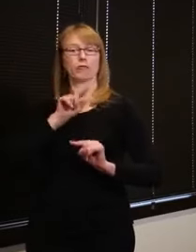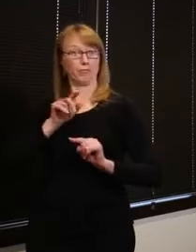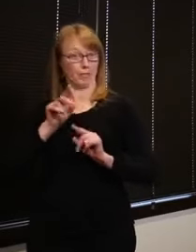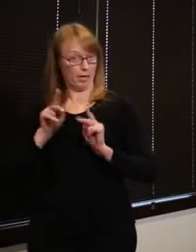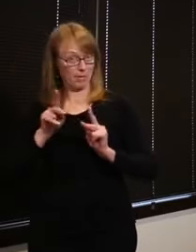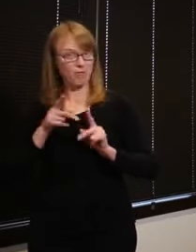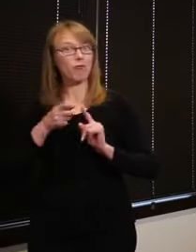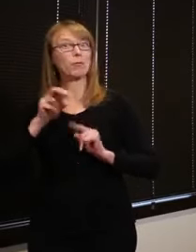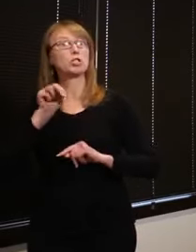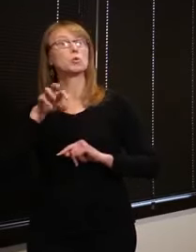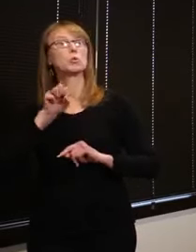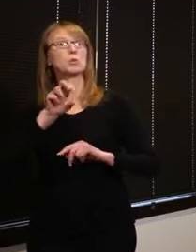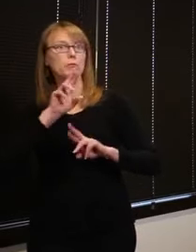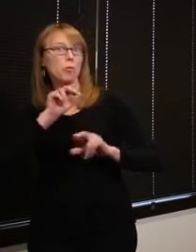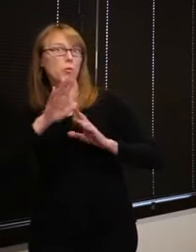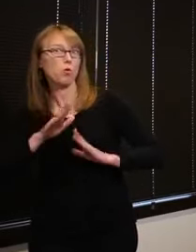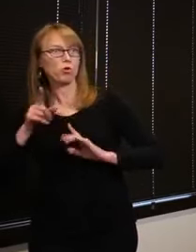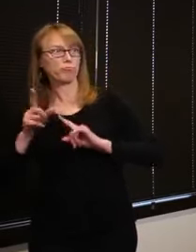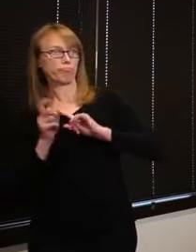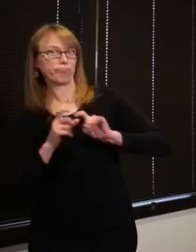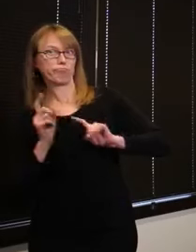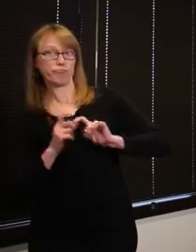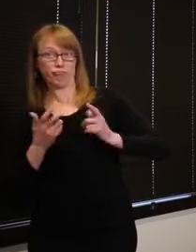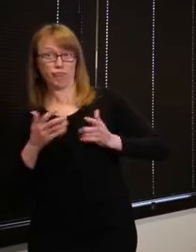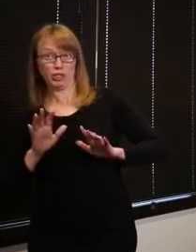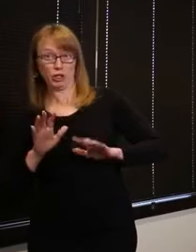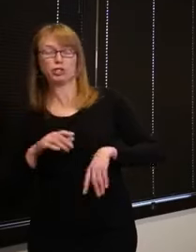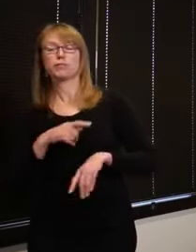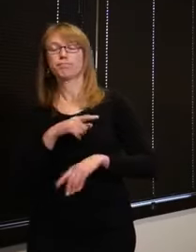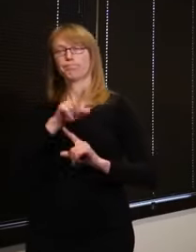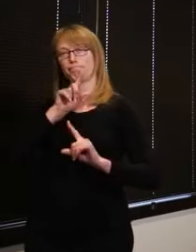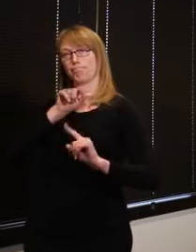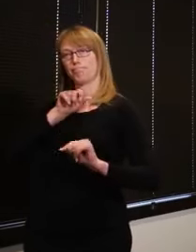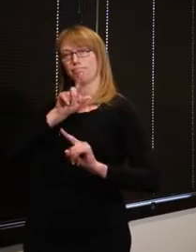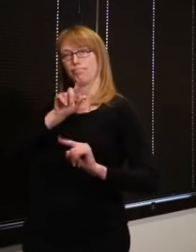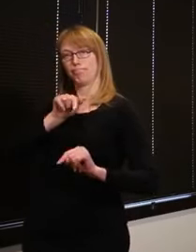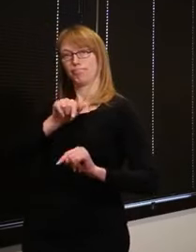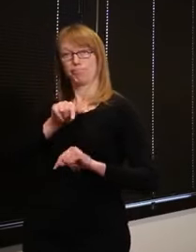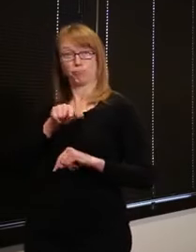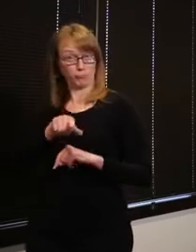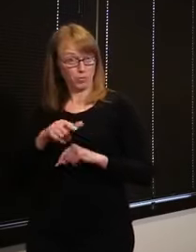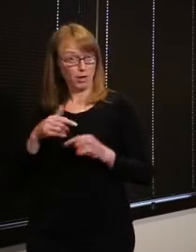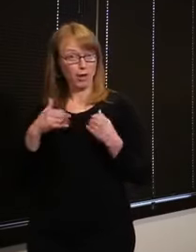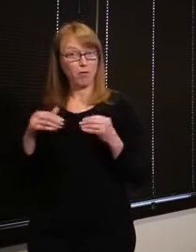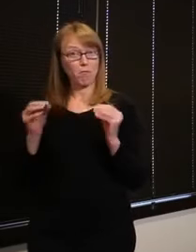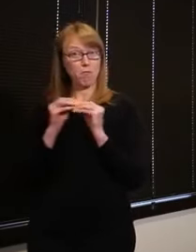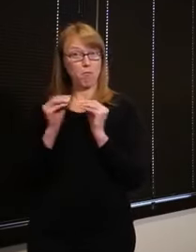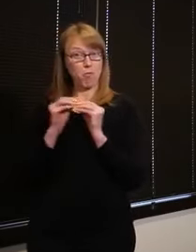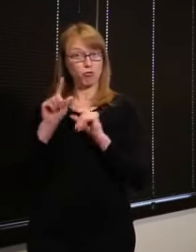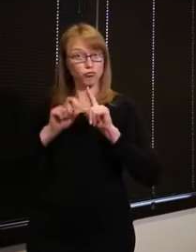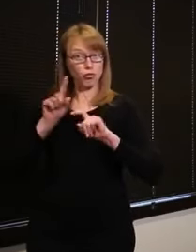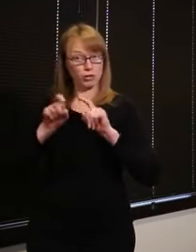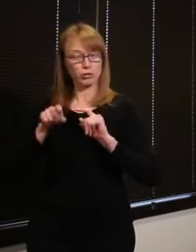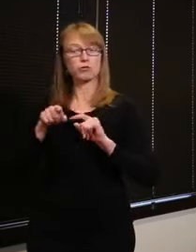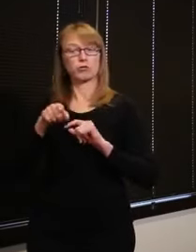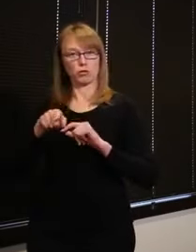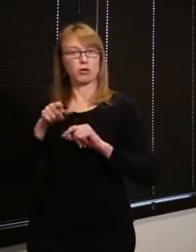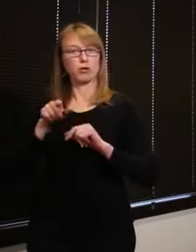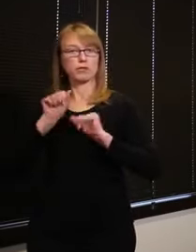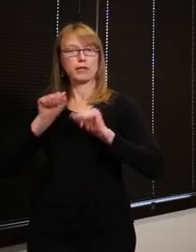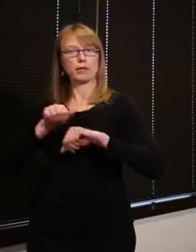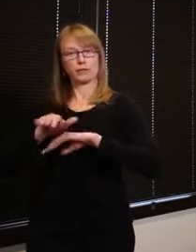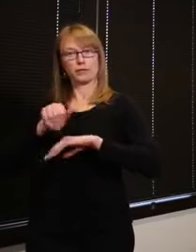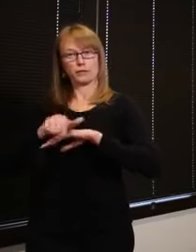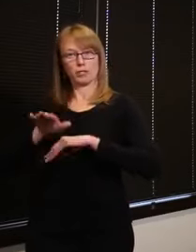have questions during the briefing can submit those to the Task Force Public Information contacts. We will address those during the